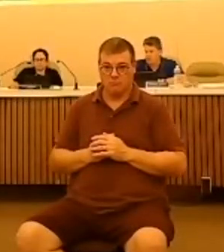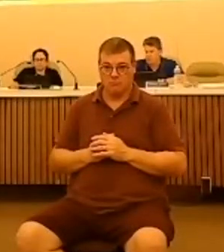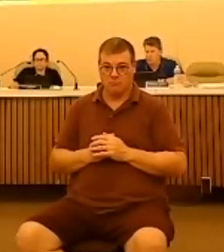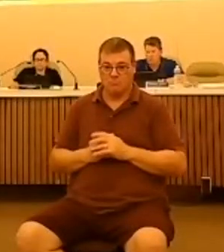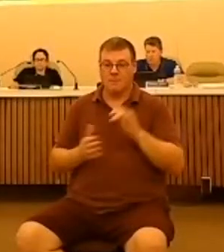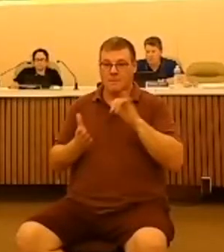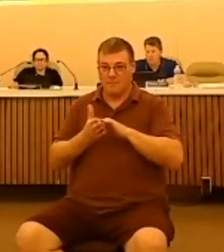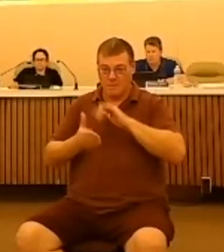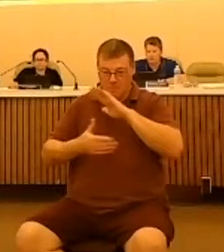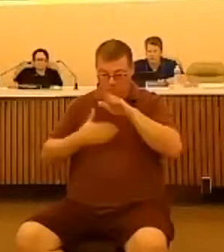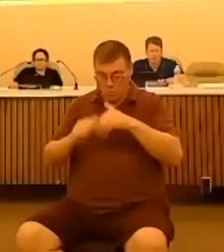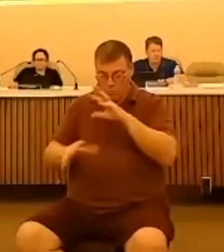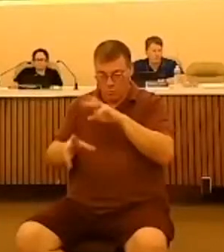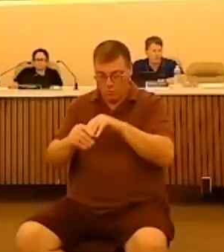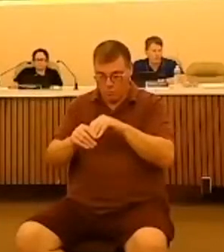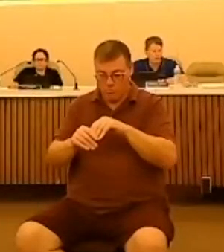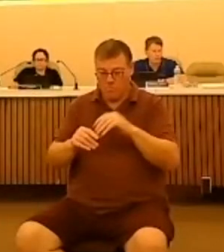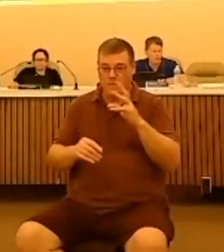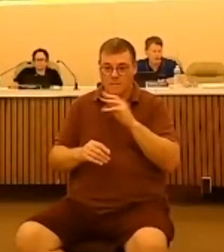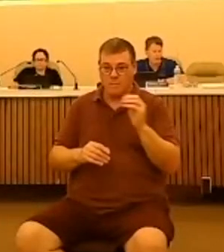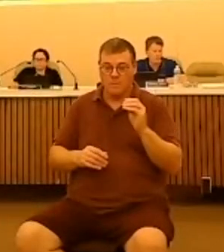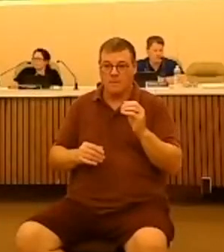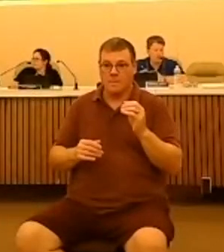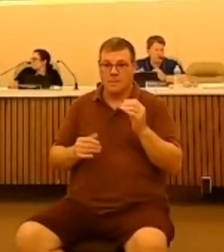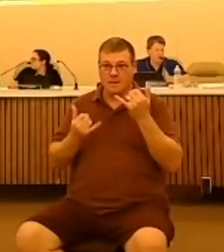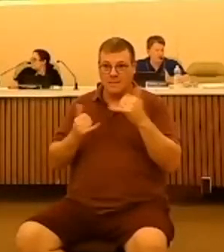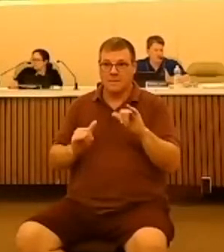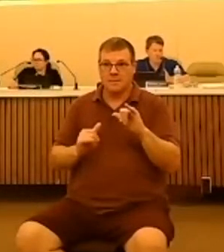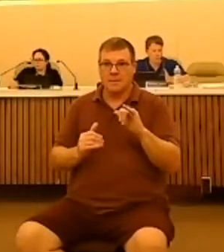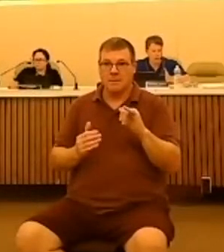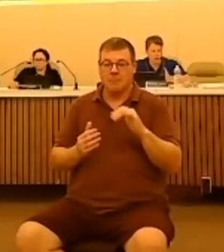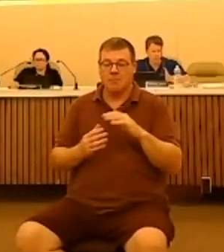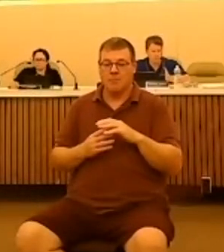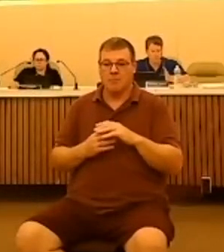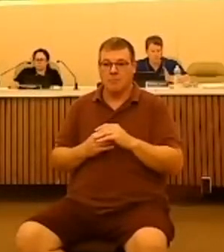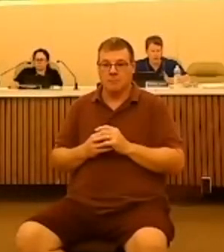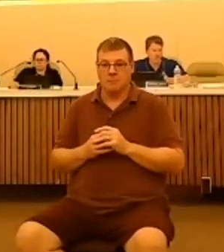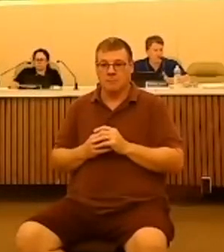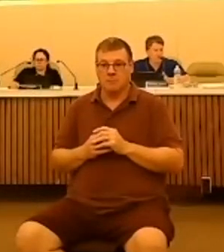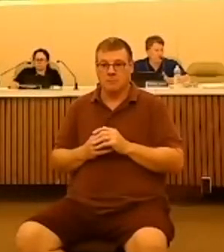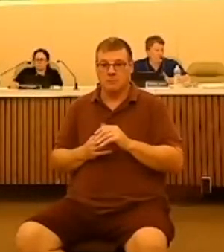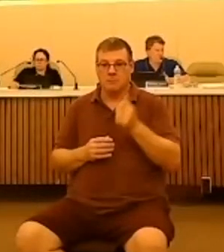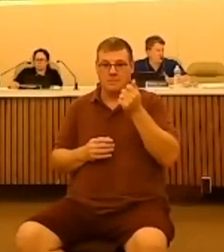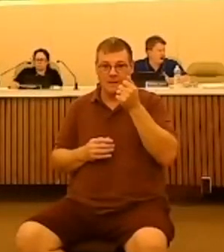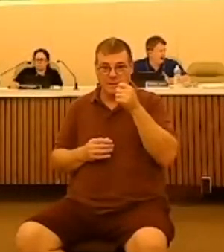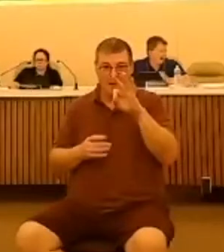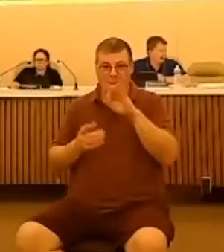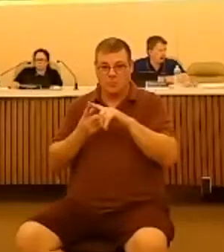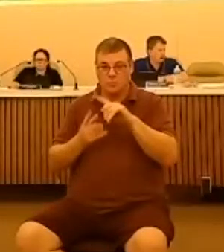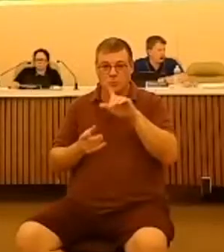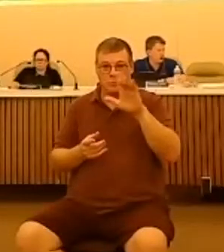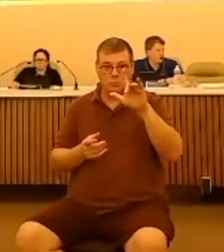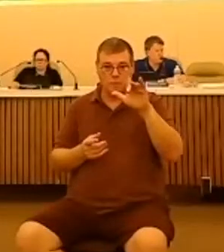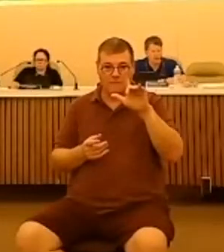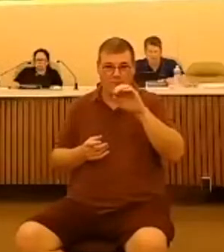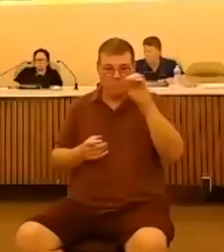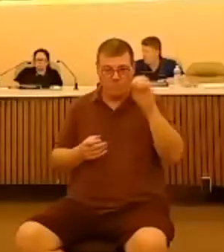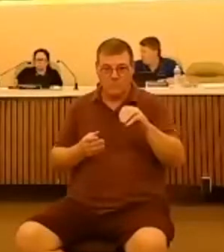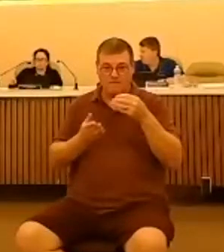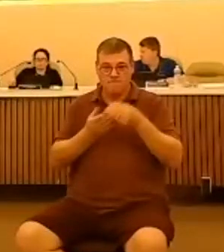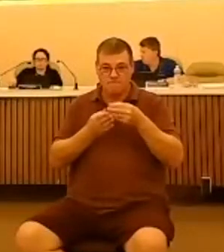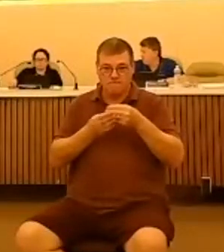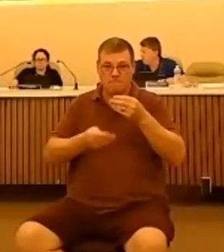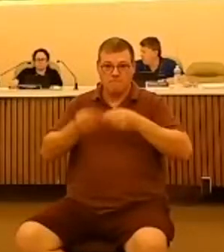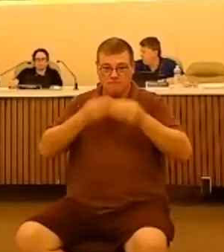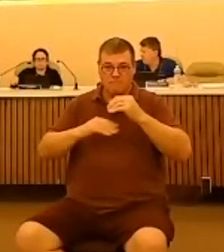that's all in there, and we're still end up in the 19 to 25% fund balance